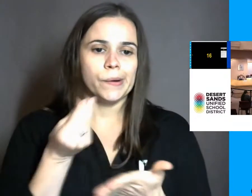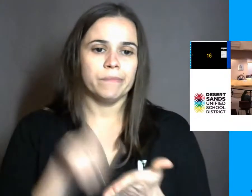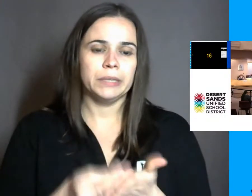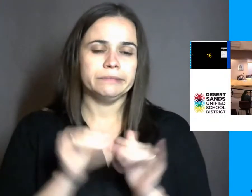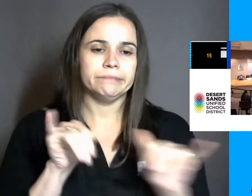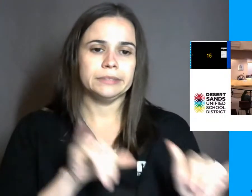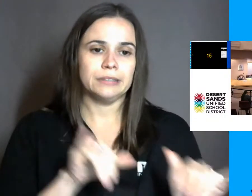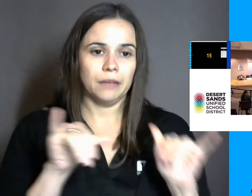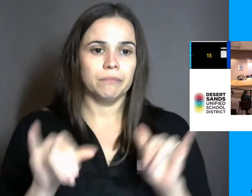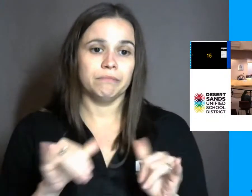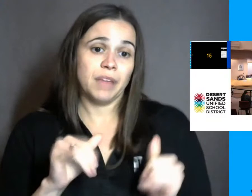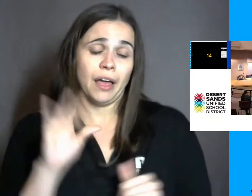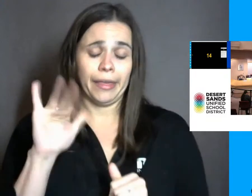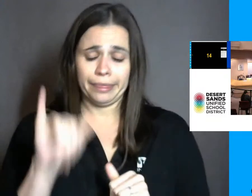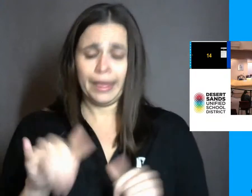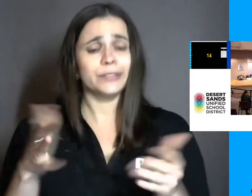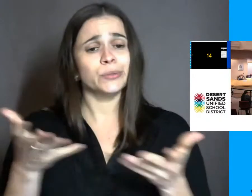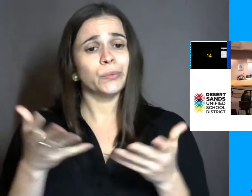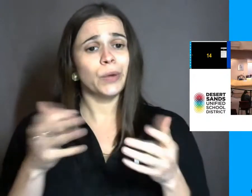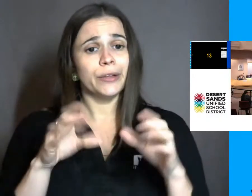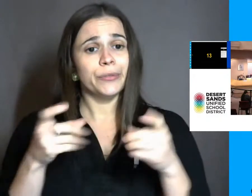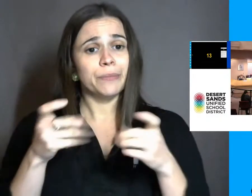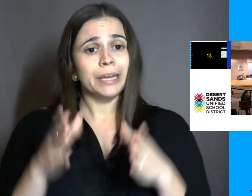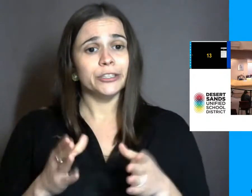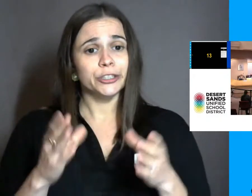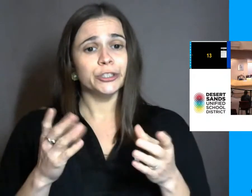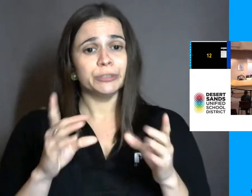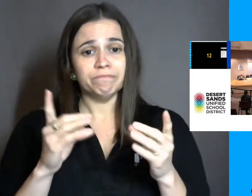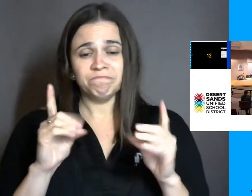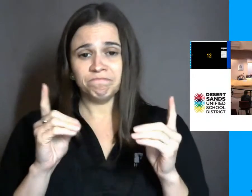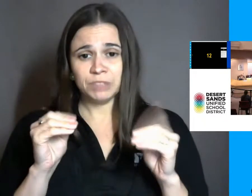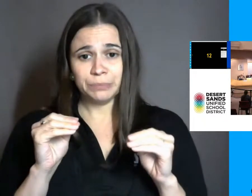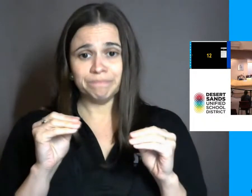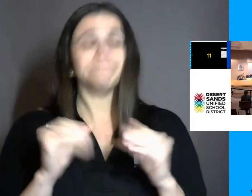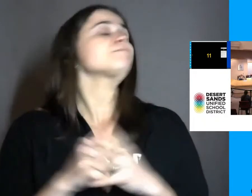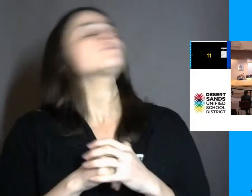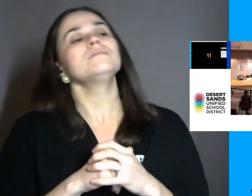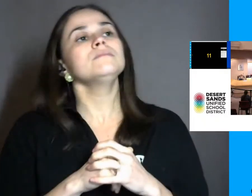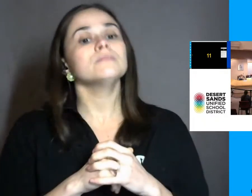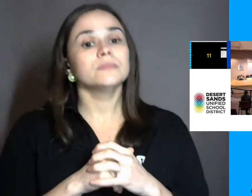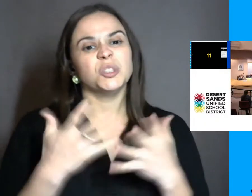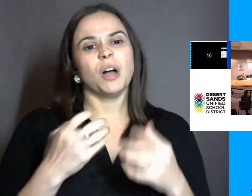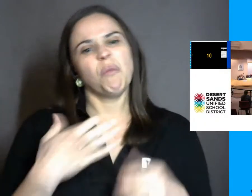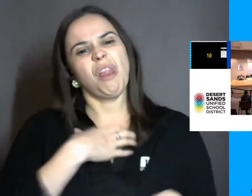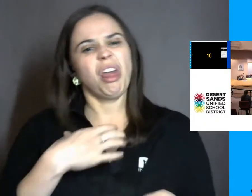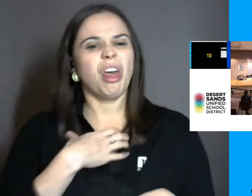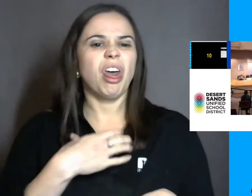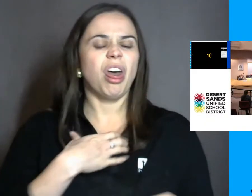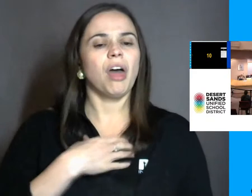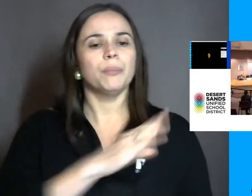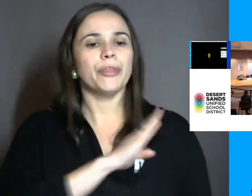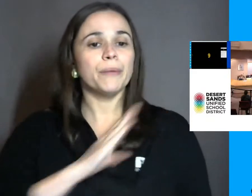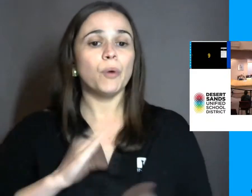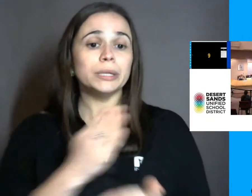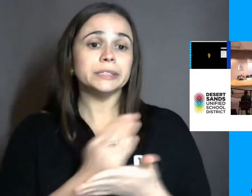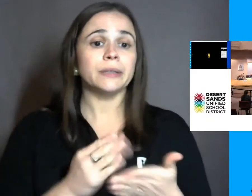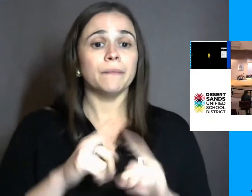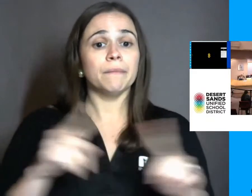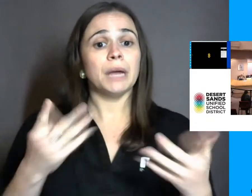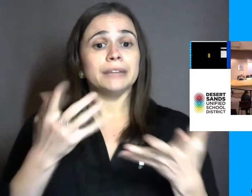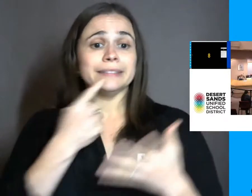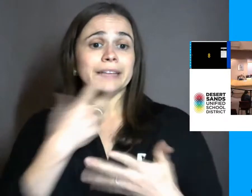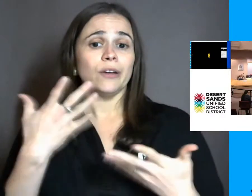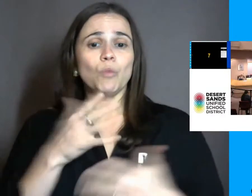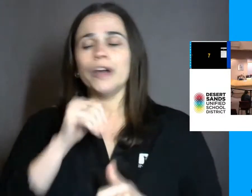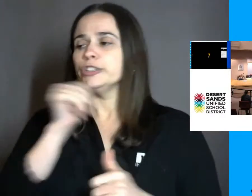what he did. So I was going to rag on the board for a little bit, but my time's up. Don't look to them for answers or solutions